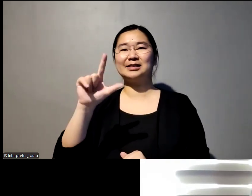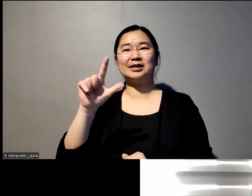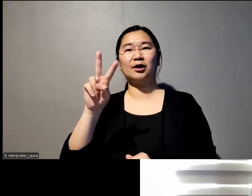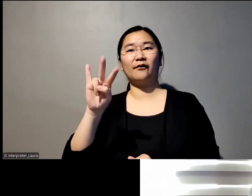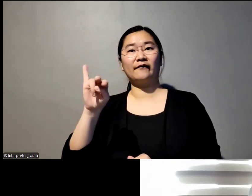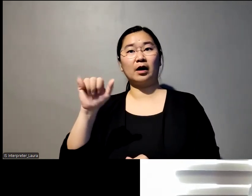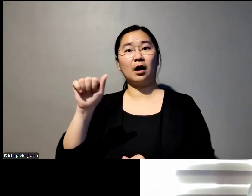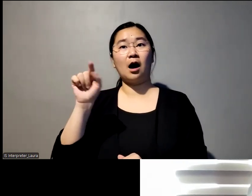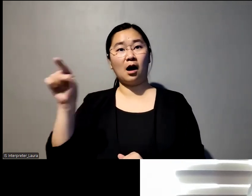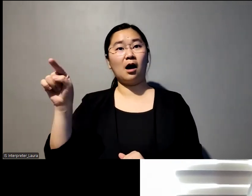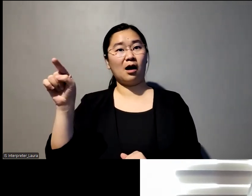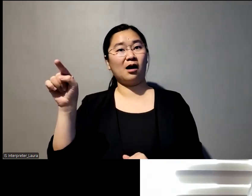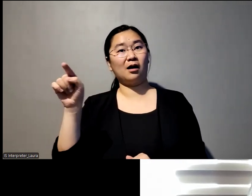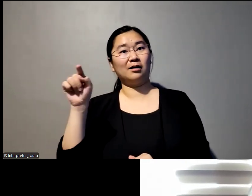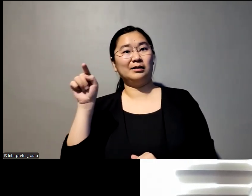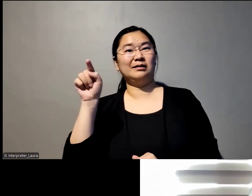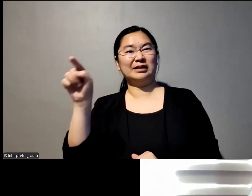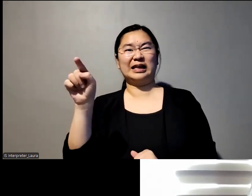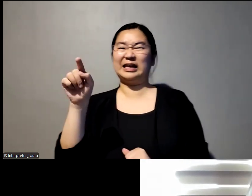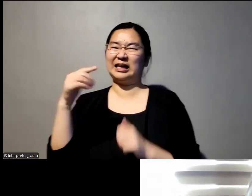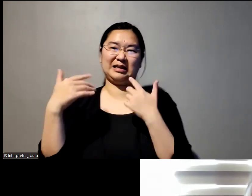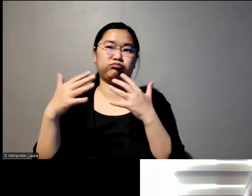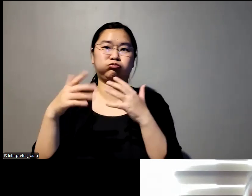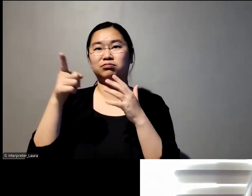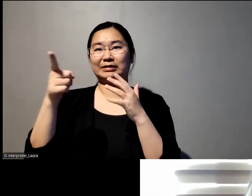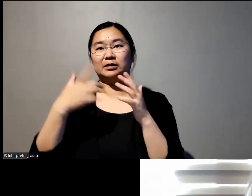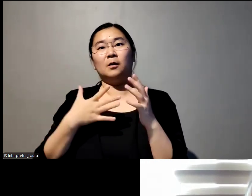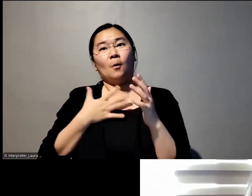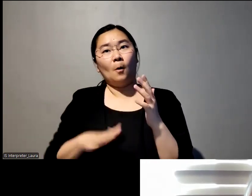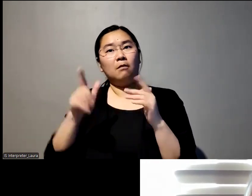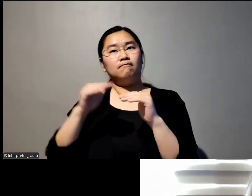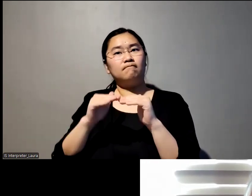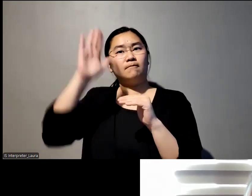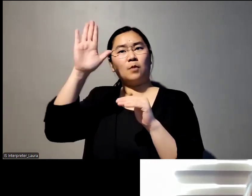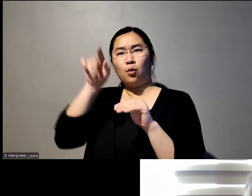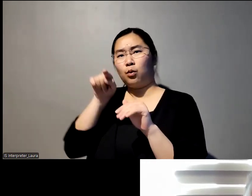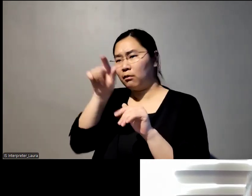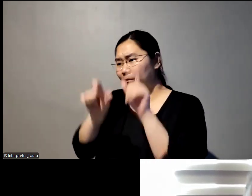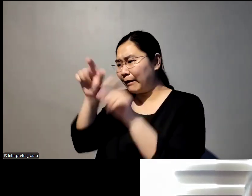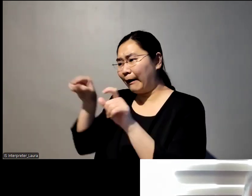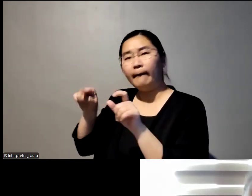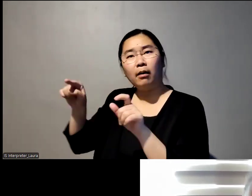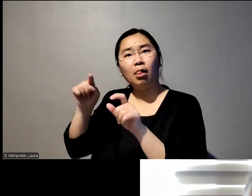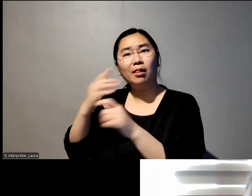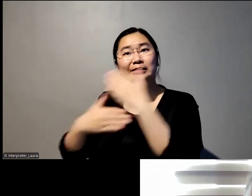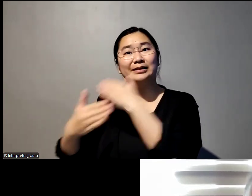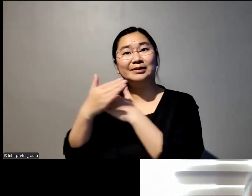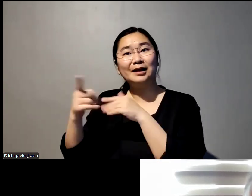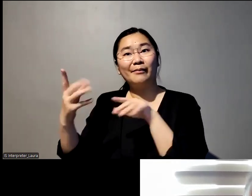in terms of also international cooperation and in making sure they are included in decision making, to increase their capacity